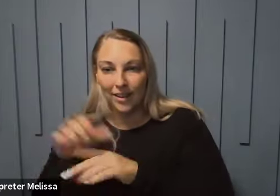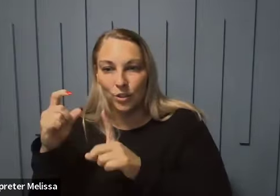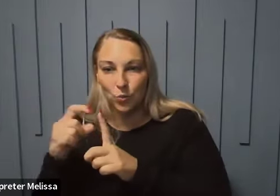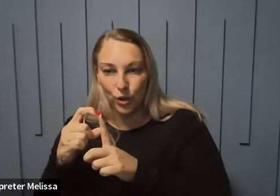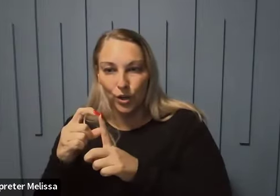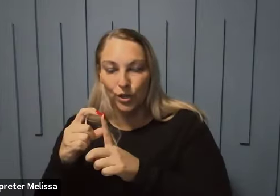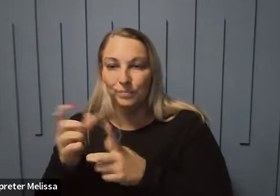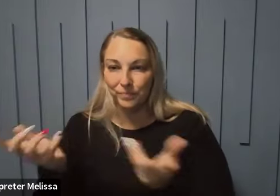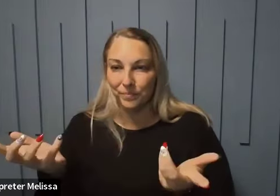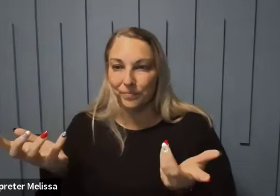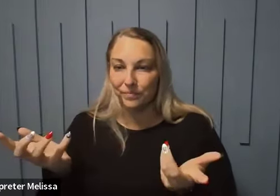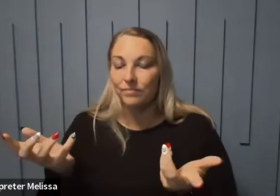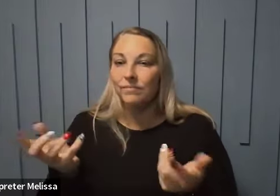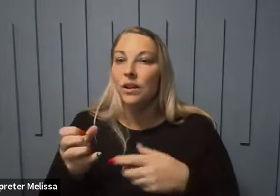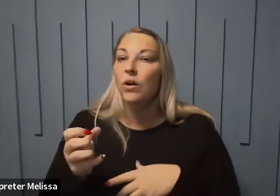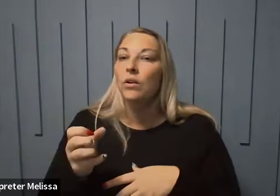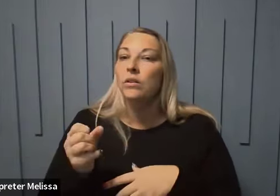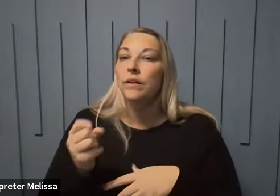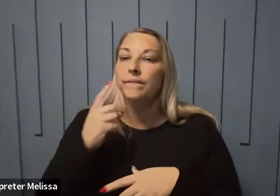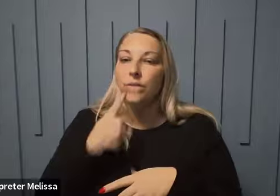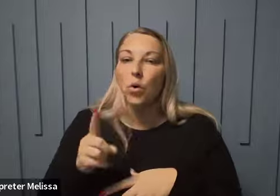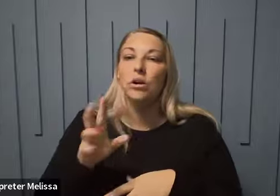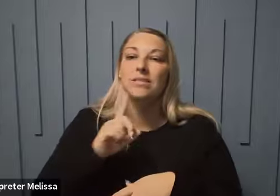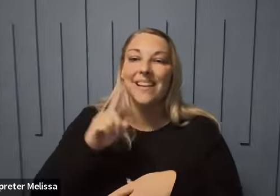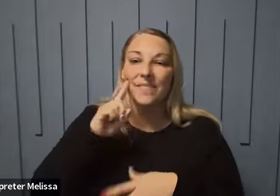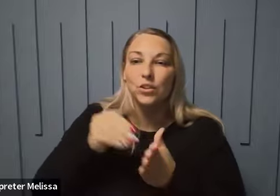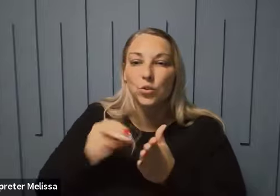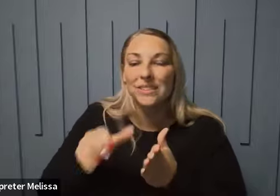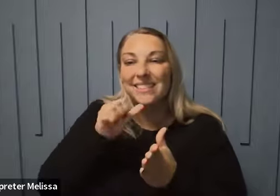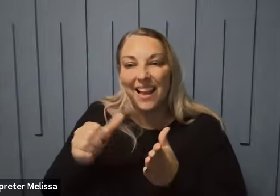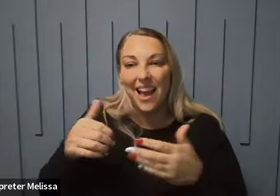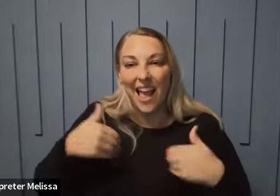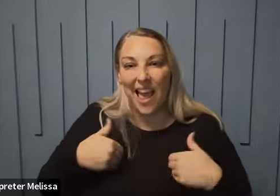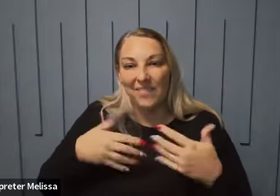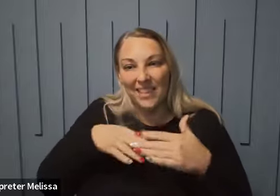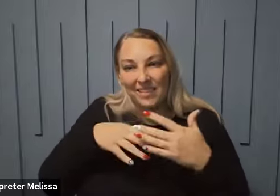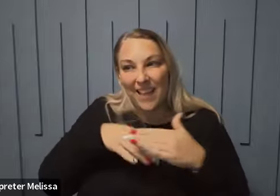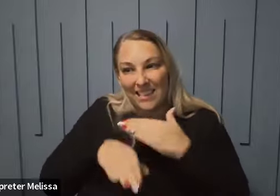opportunity to really acquire it naturally like their hearing peers have.